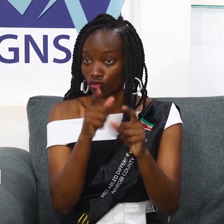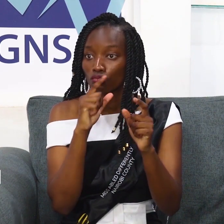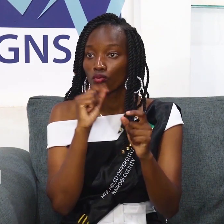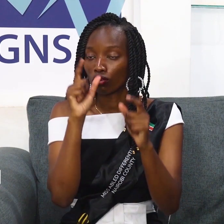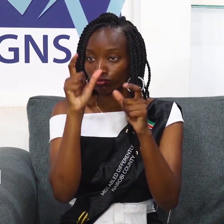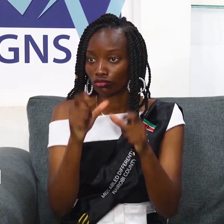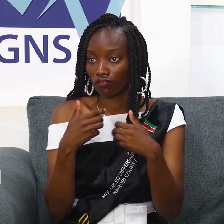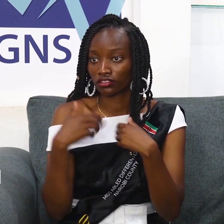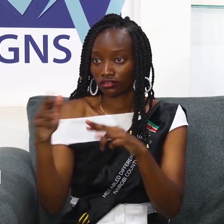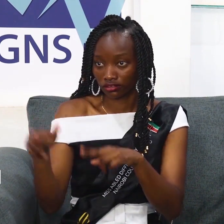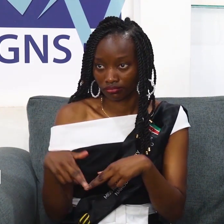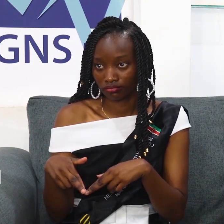For